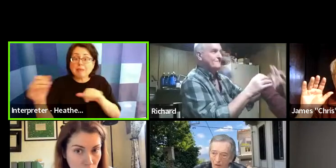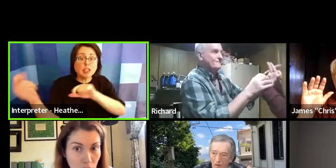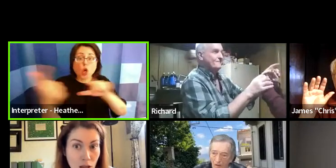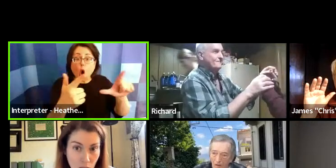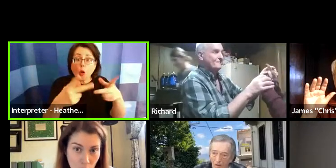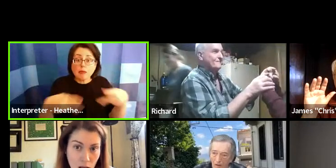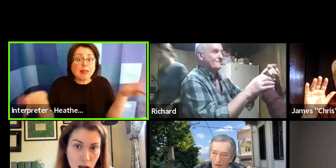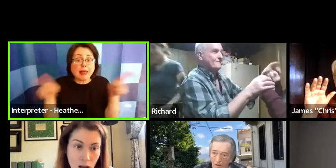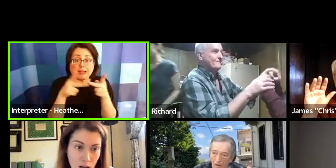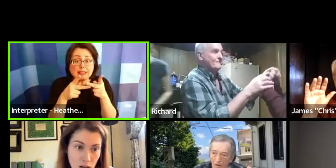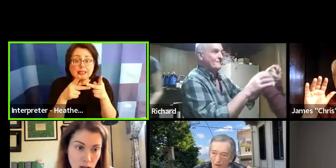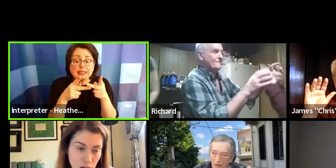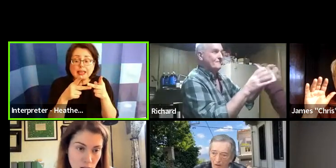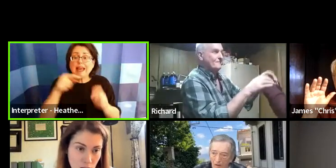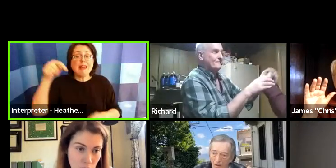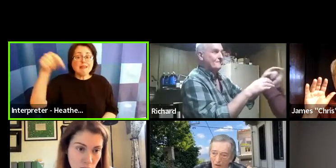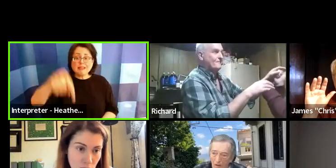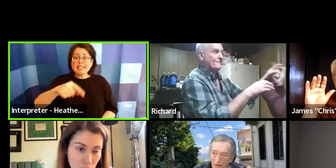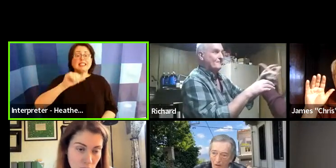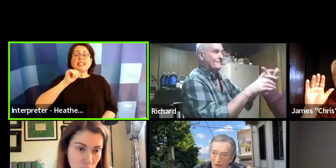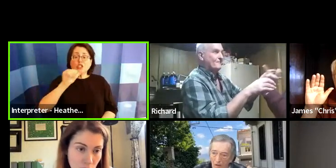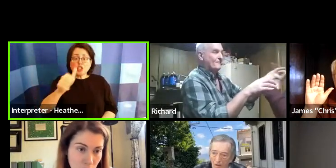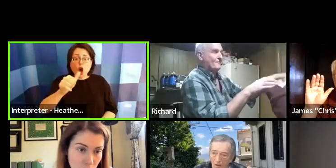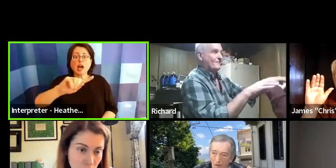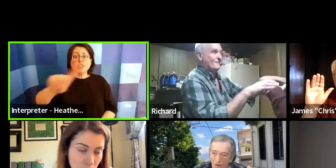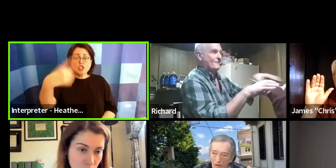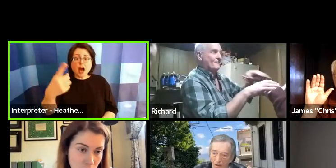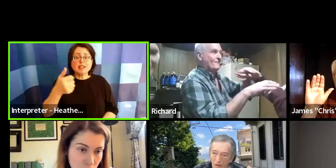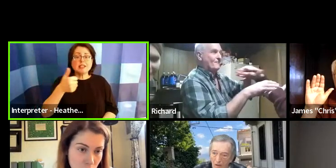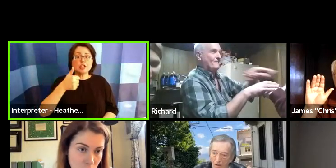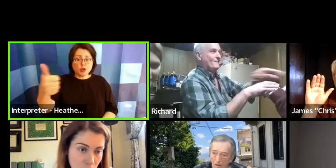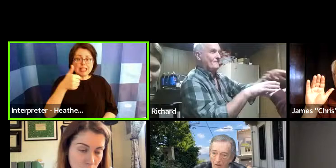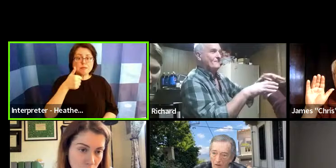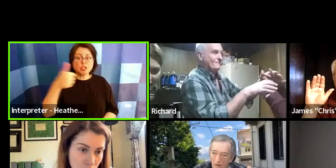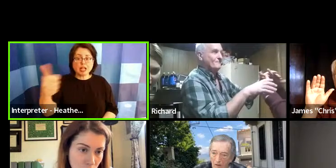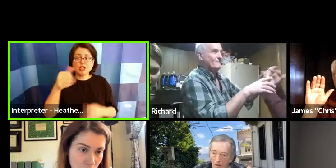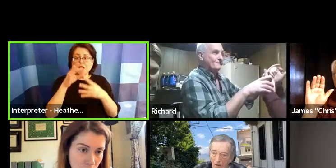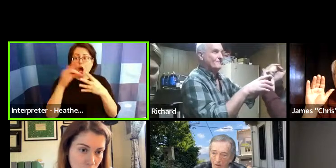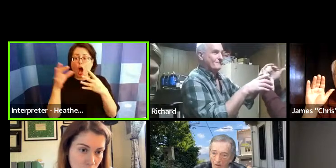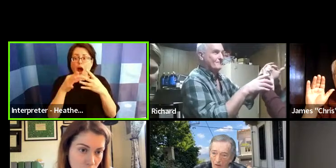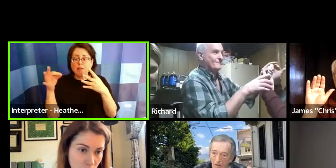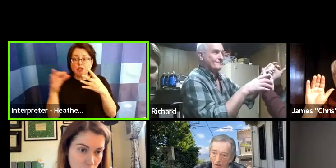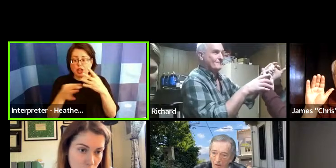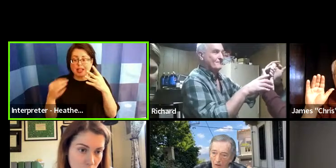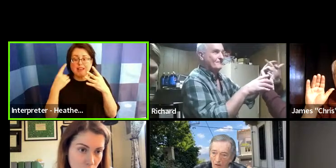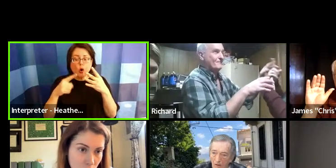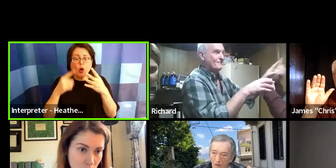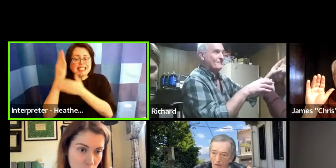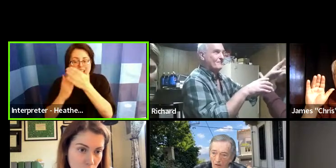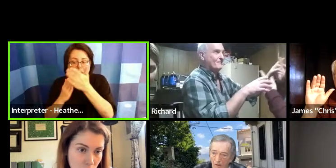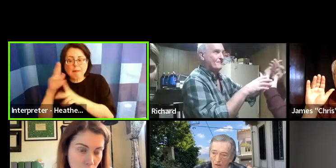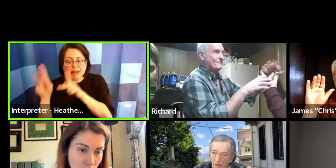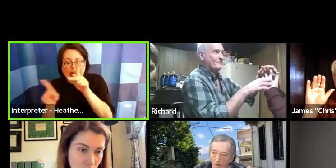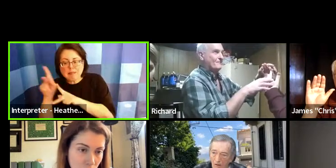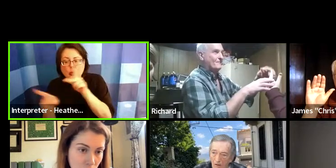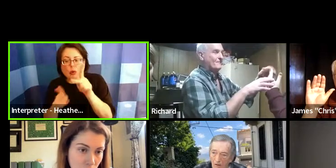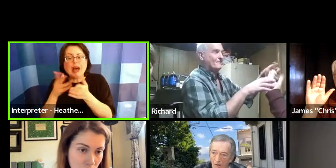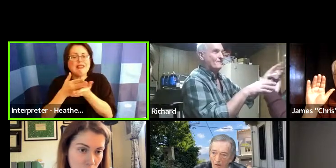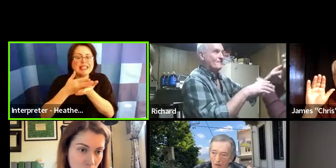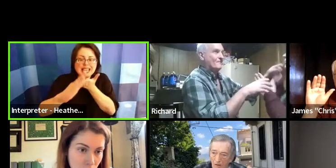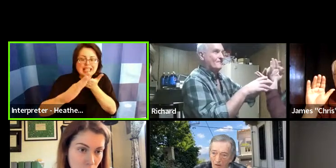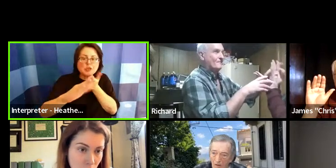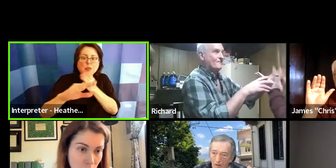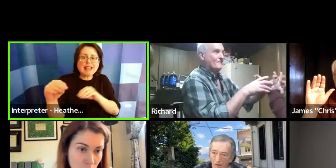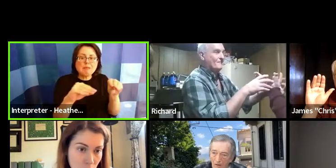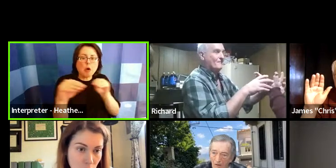the areas. This should not be a transportation option for some that actually takes away the mobility of